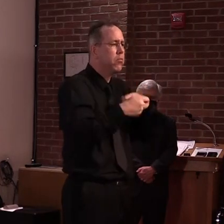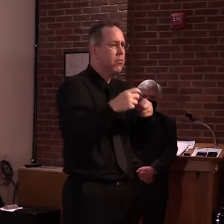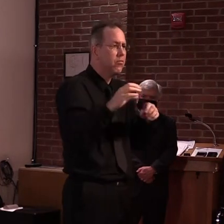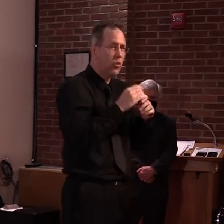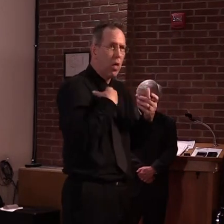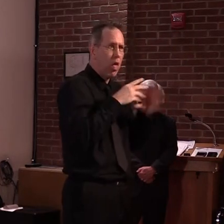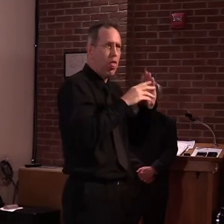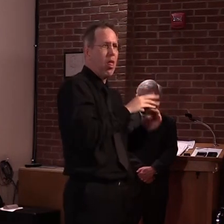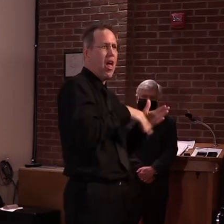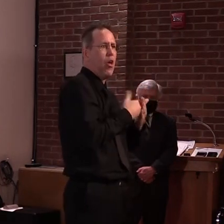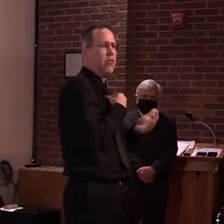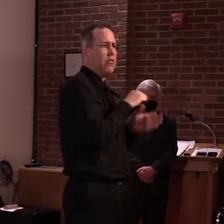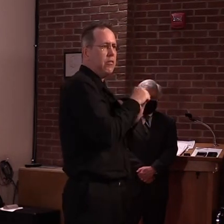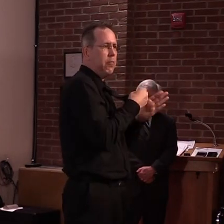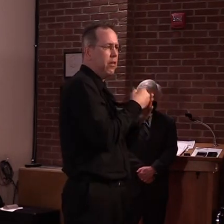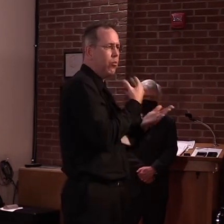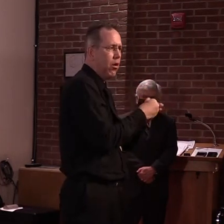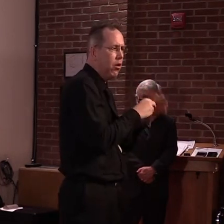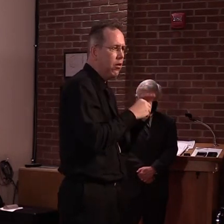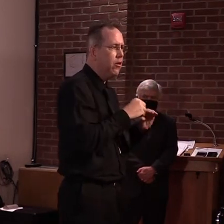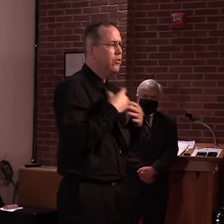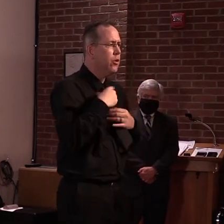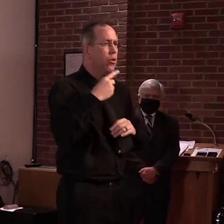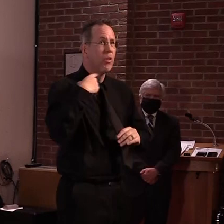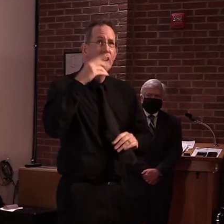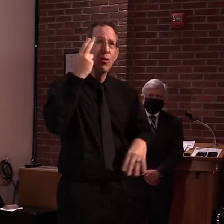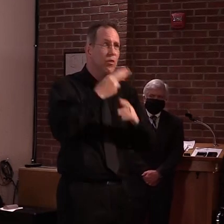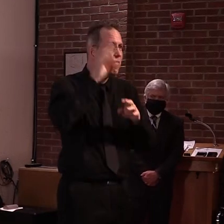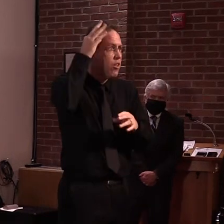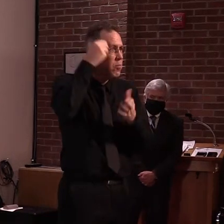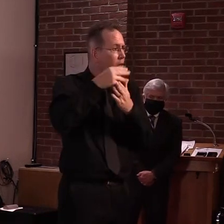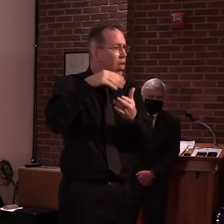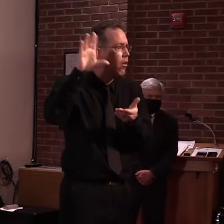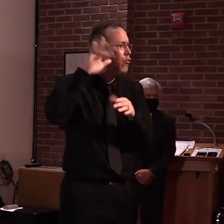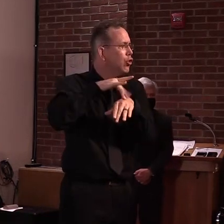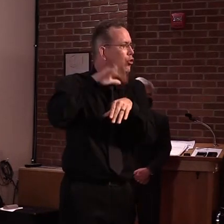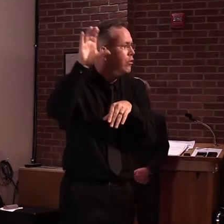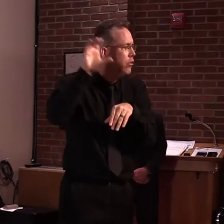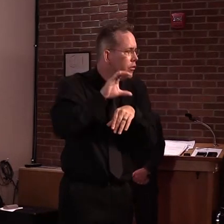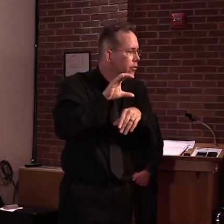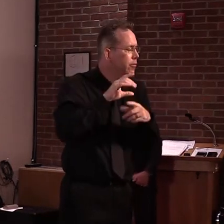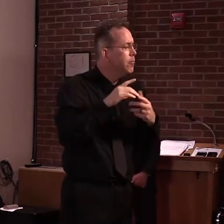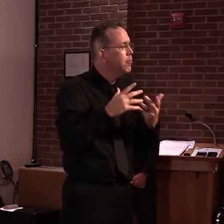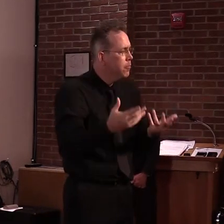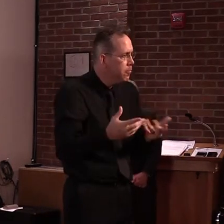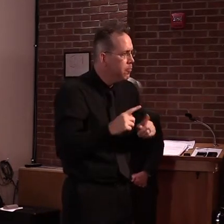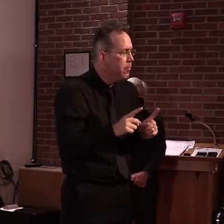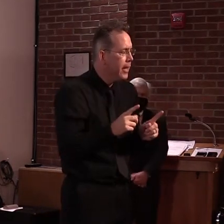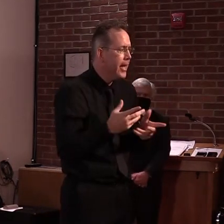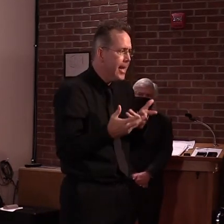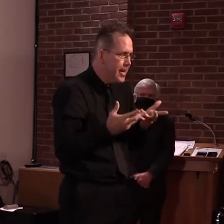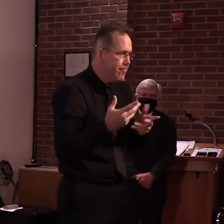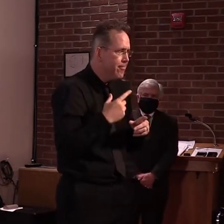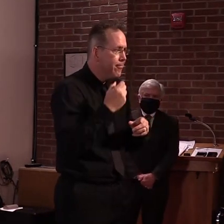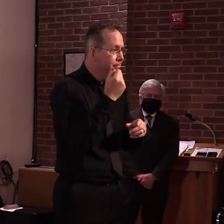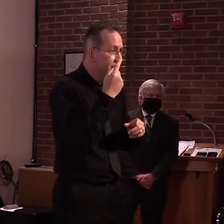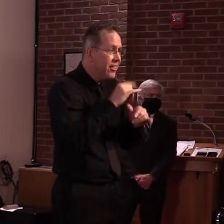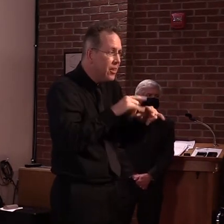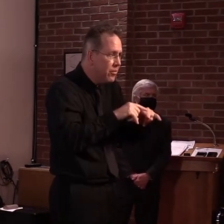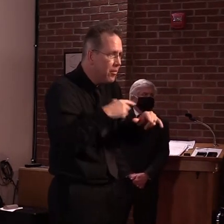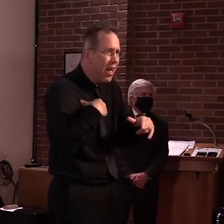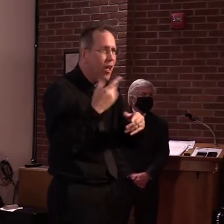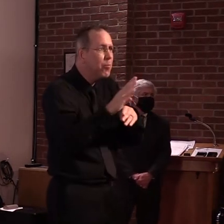today. But what I do know exists today is that these businesses and jobs are